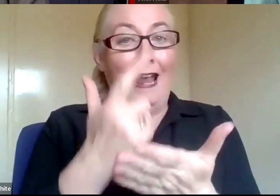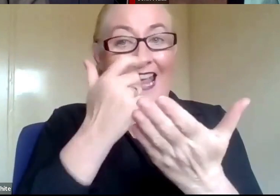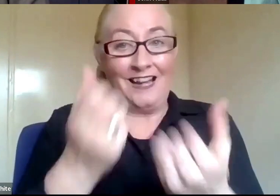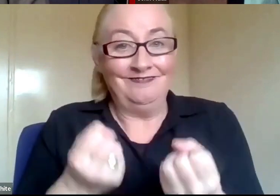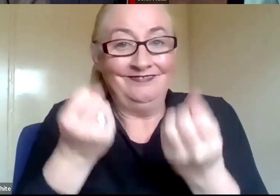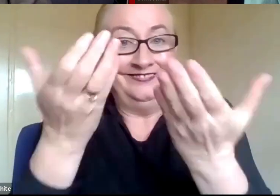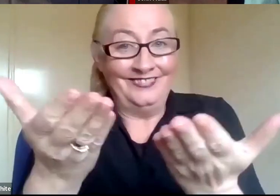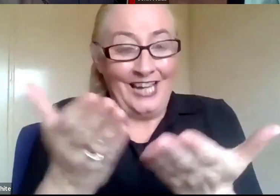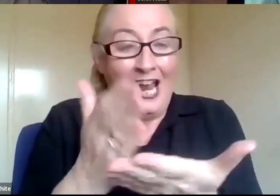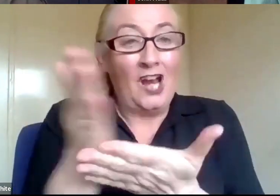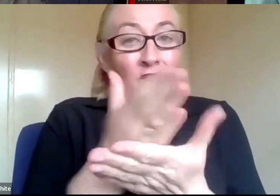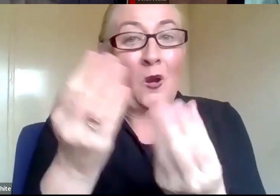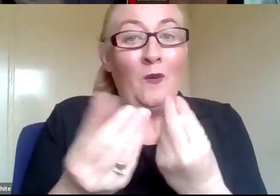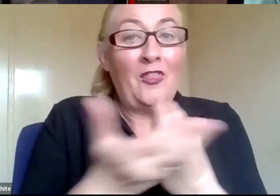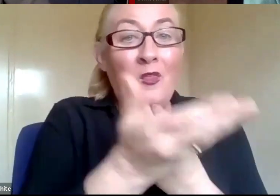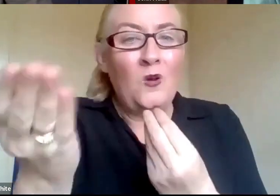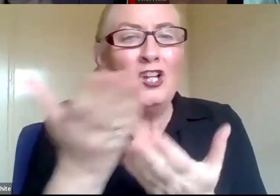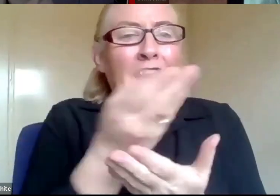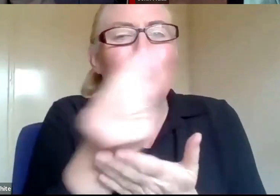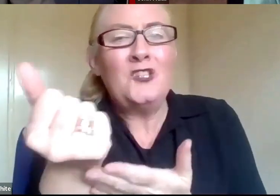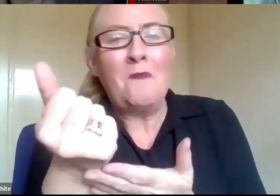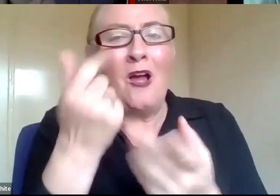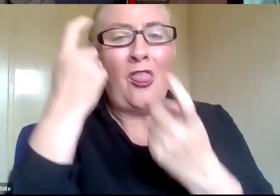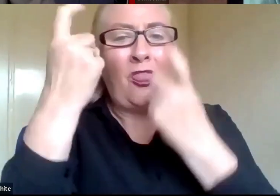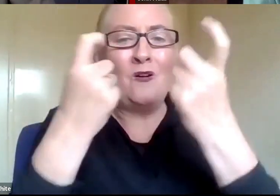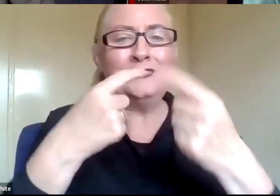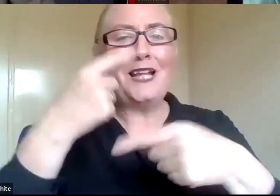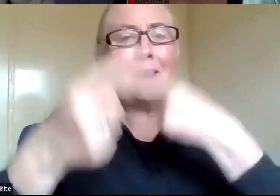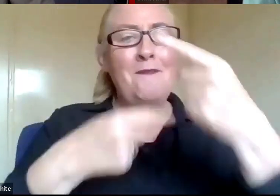on leadership. This isn't going to be a lecture.